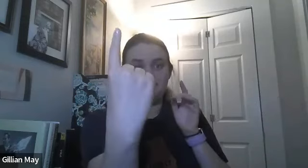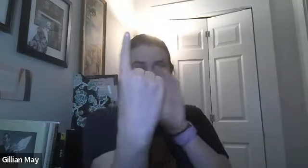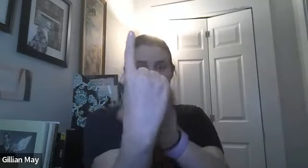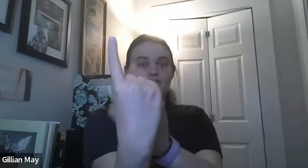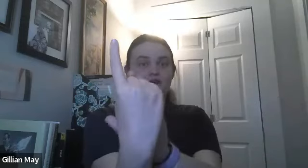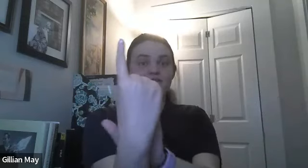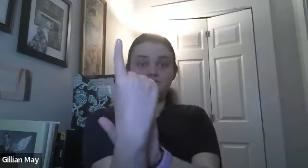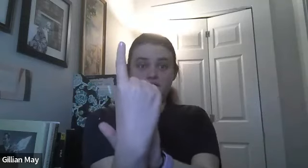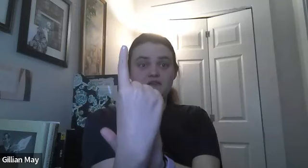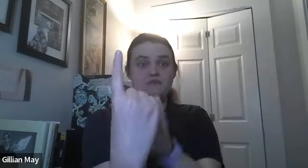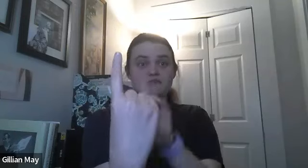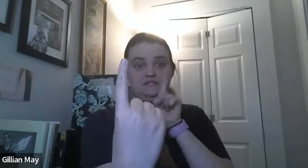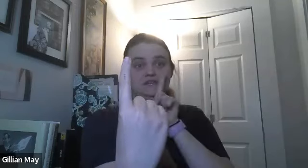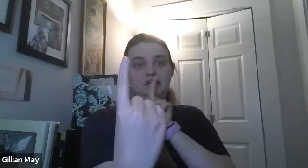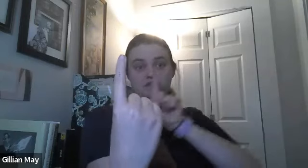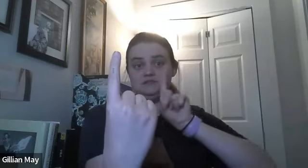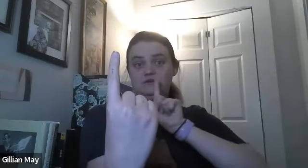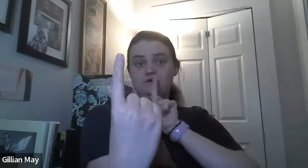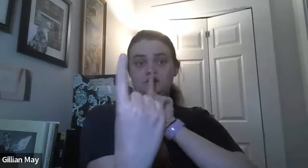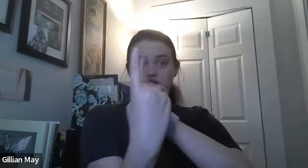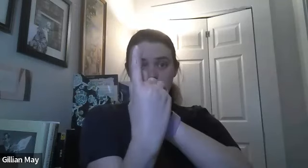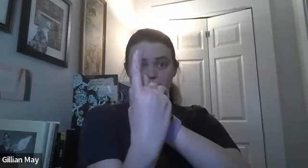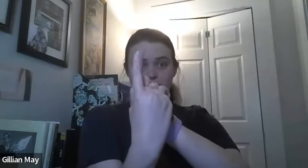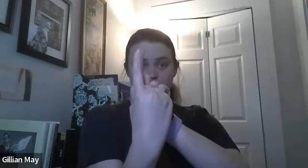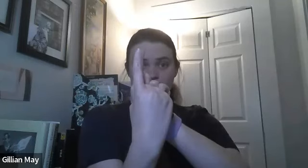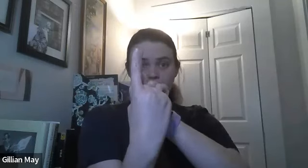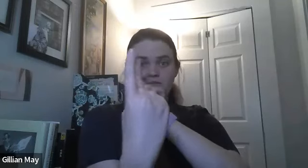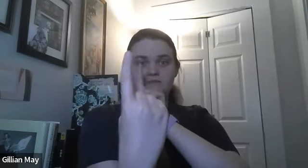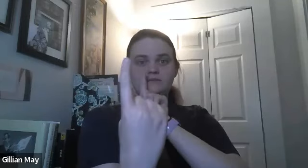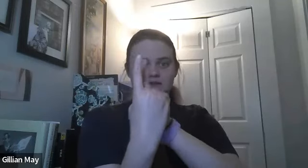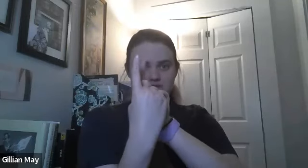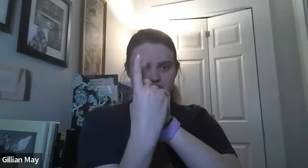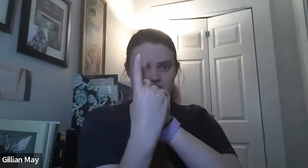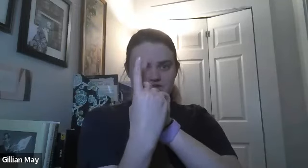point if you're kind of in front of that person and this one in front of you, that meet.